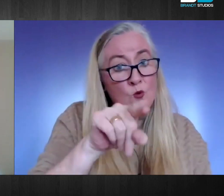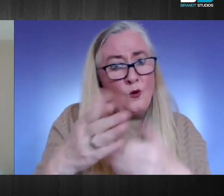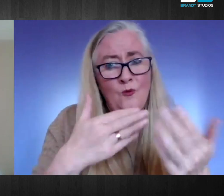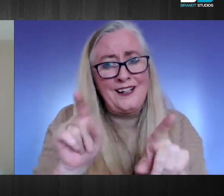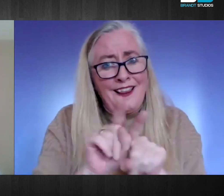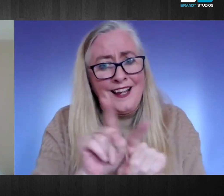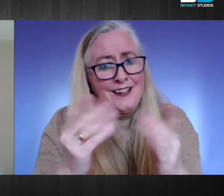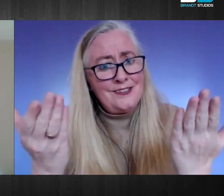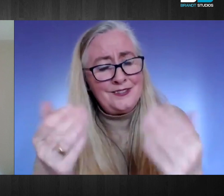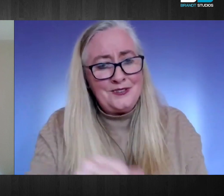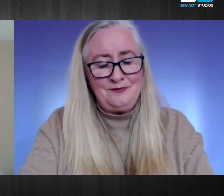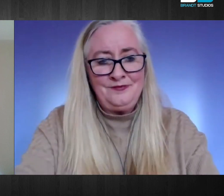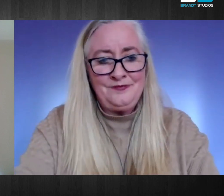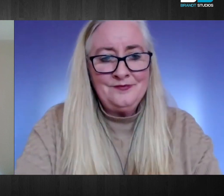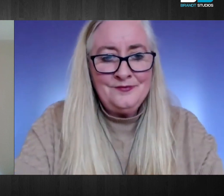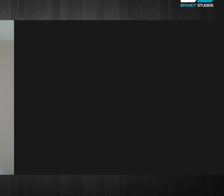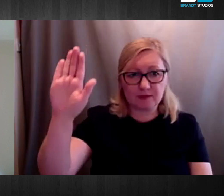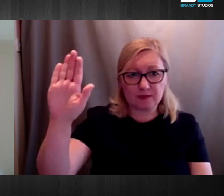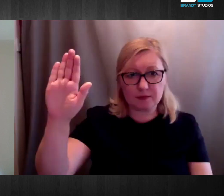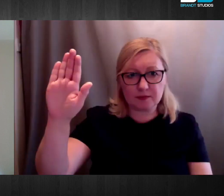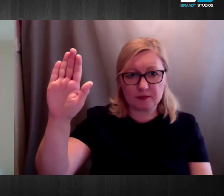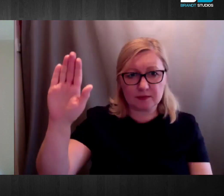Hi there, thanks for having me.